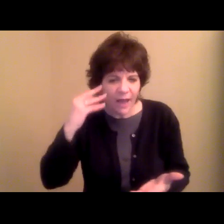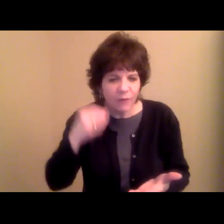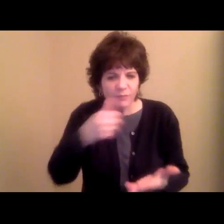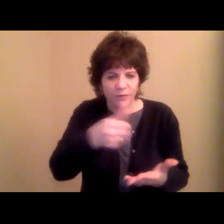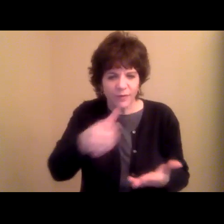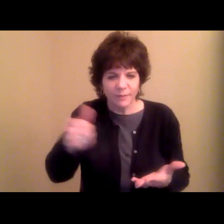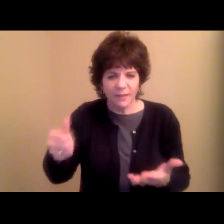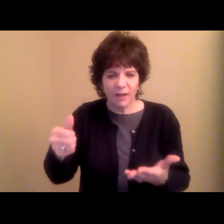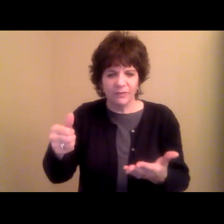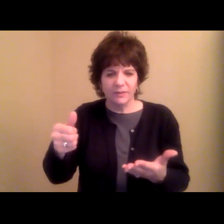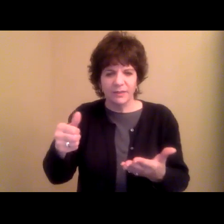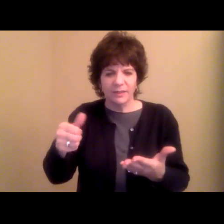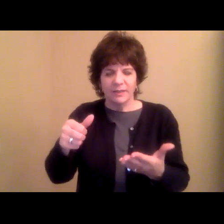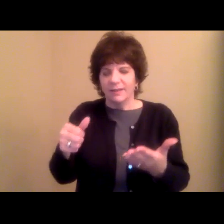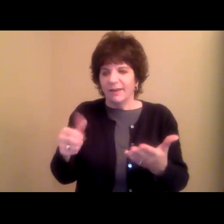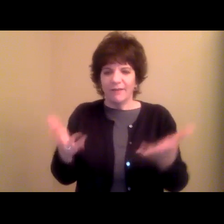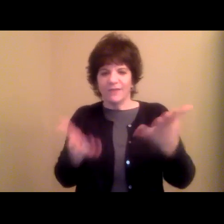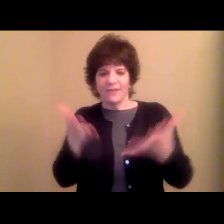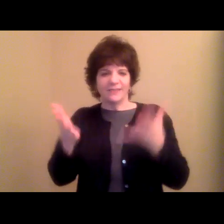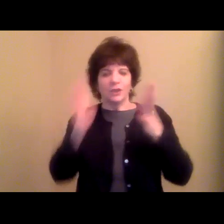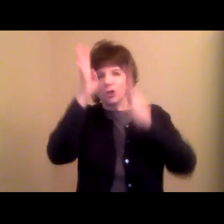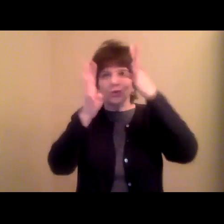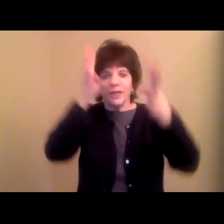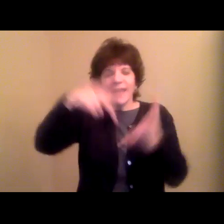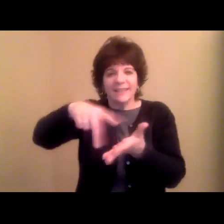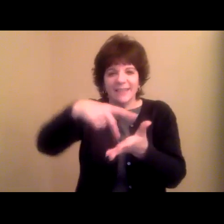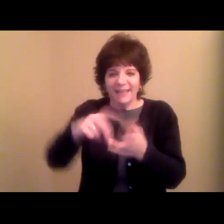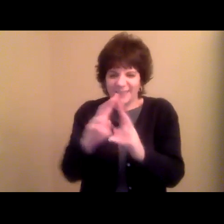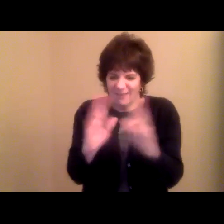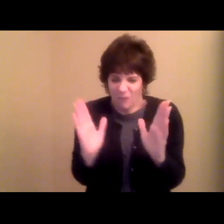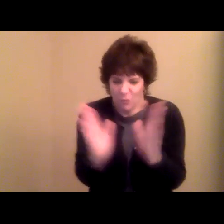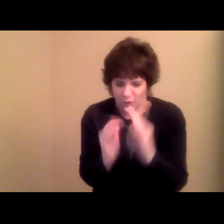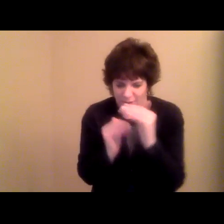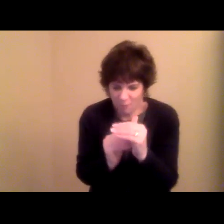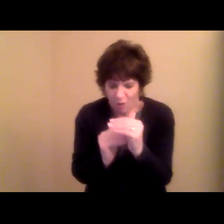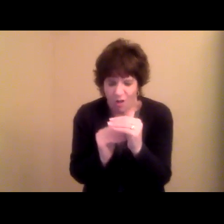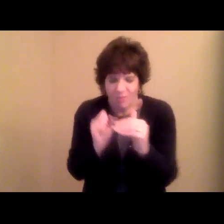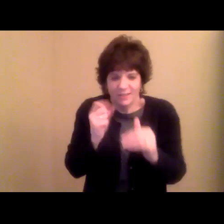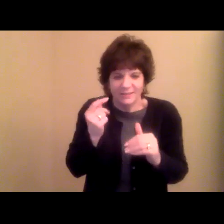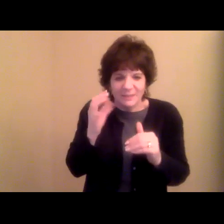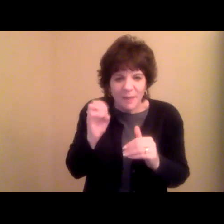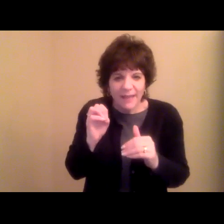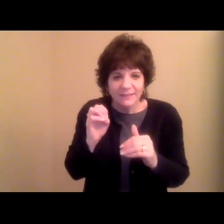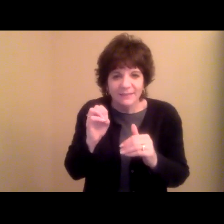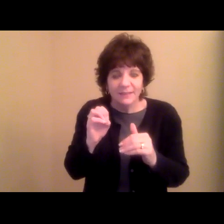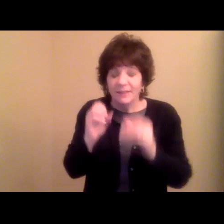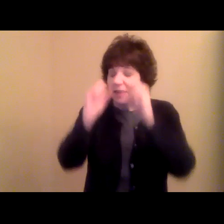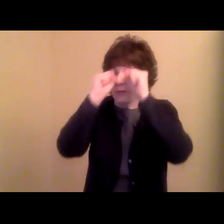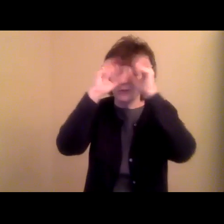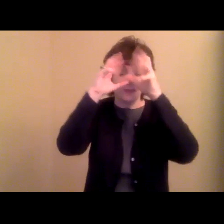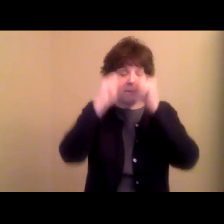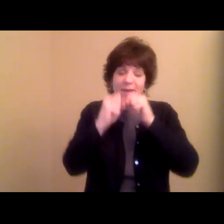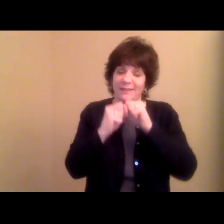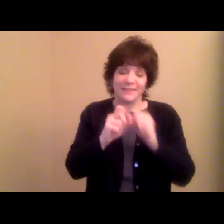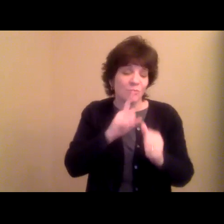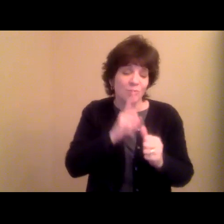themselves in this assignment of creating dance in a small space. And it was remarkable,